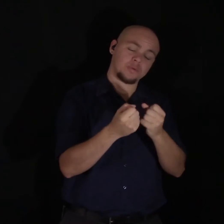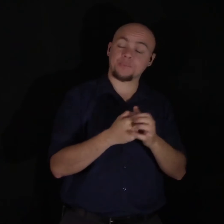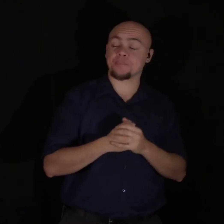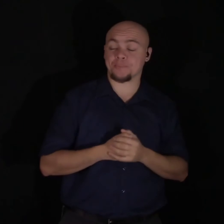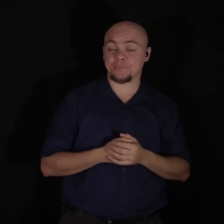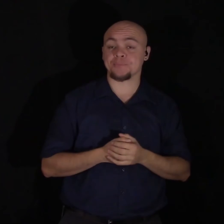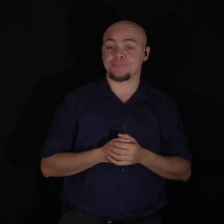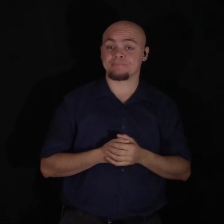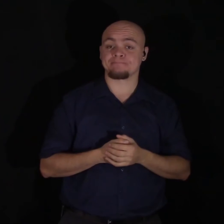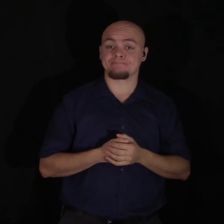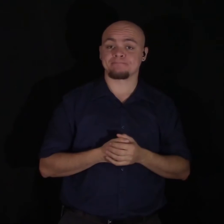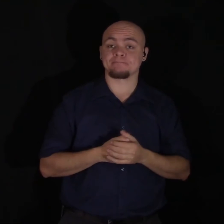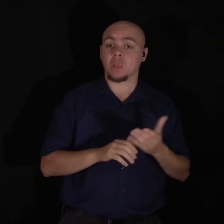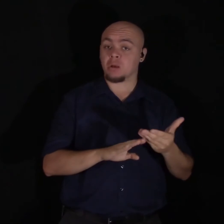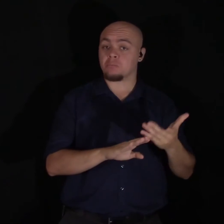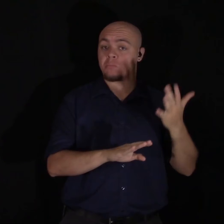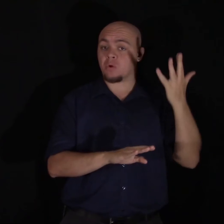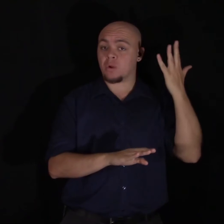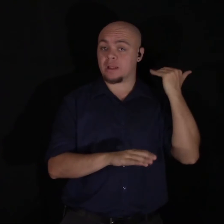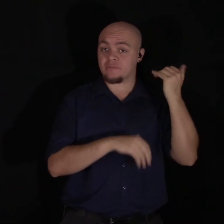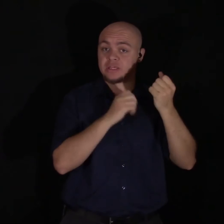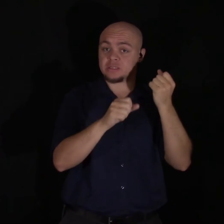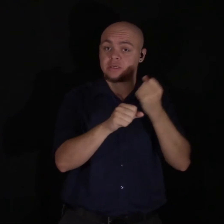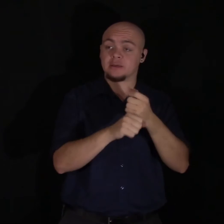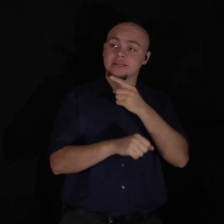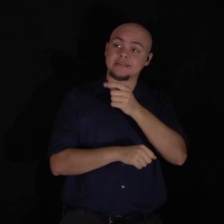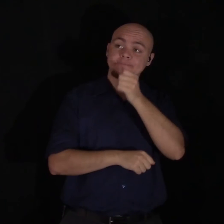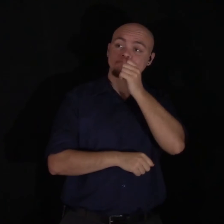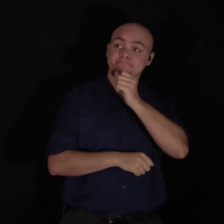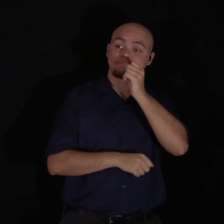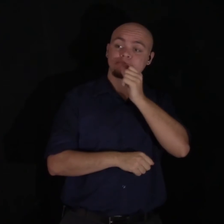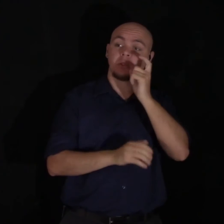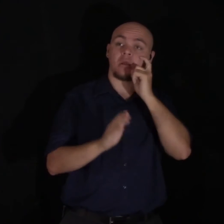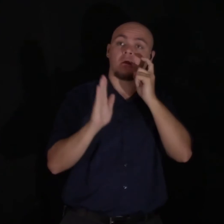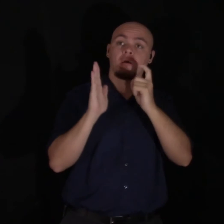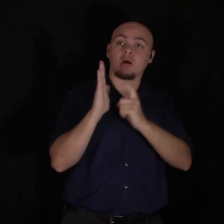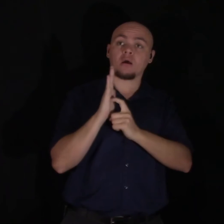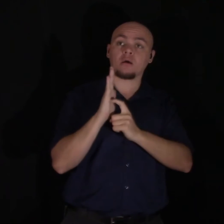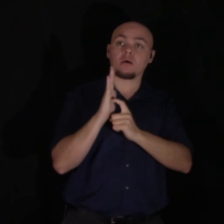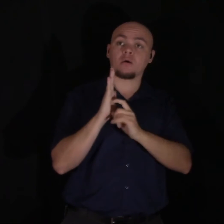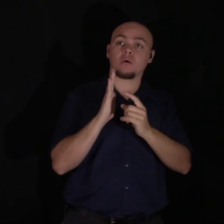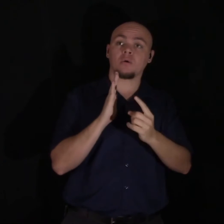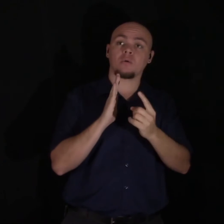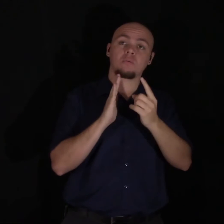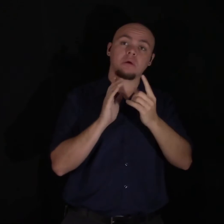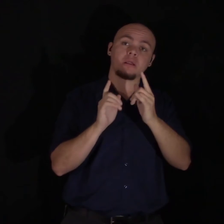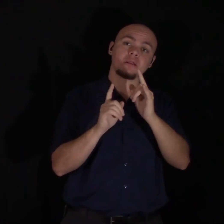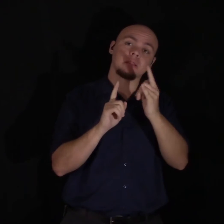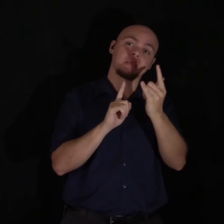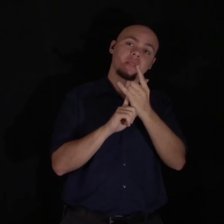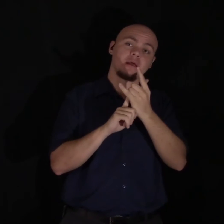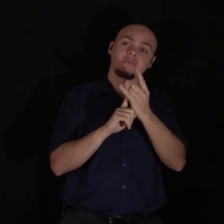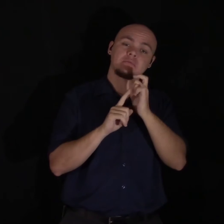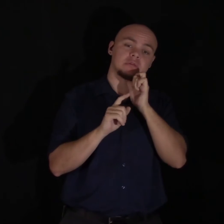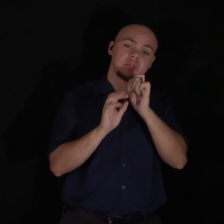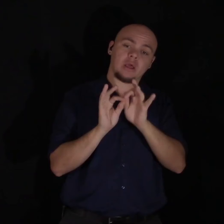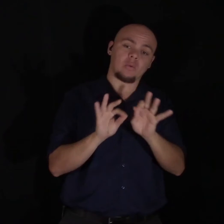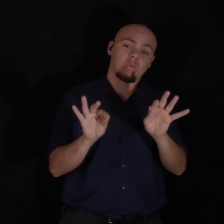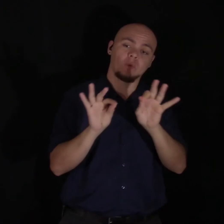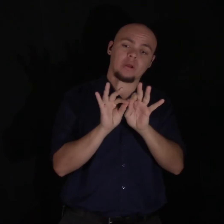during former years he had suffered from the late discovered unworthiness of one beloved, and so was disposed to set a greater value